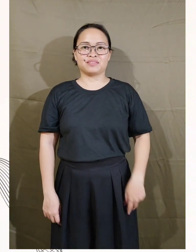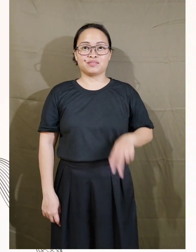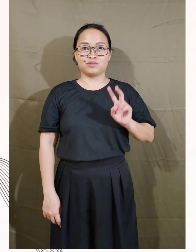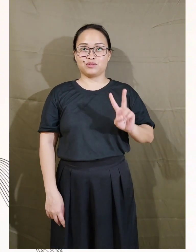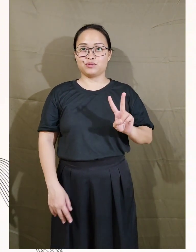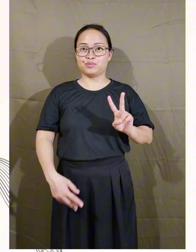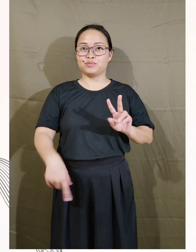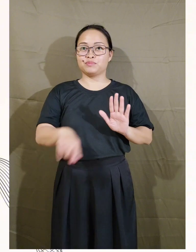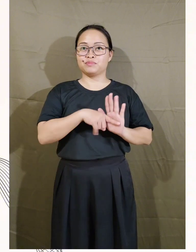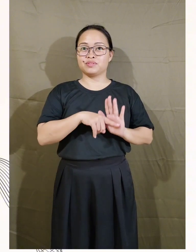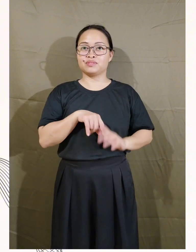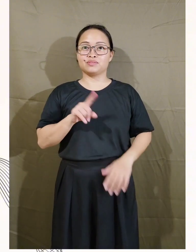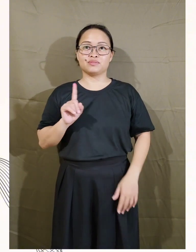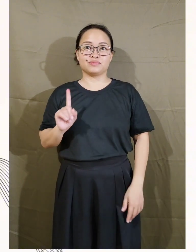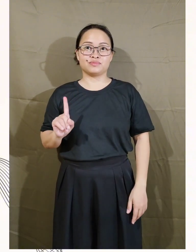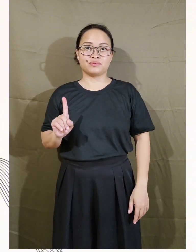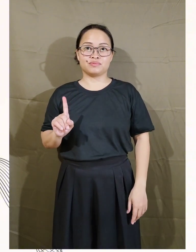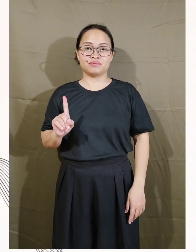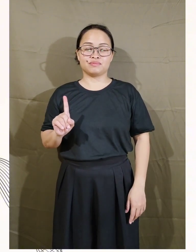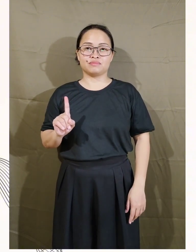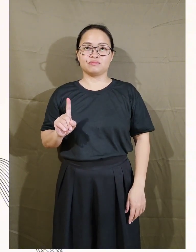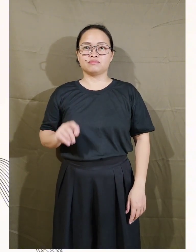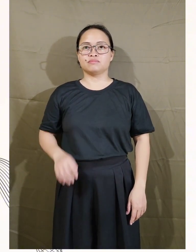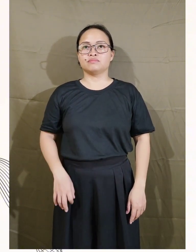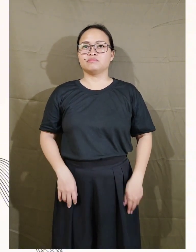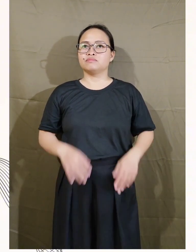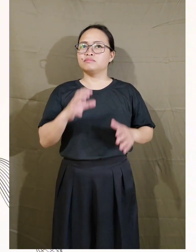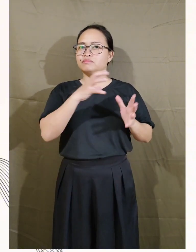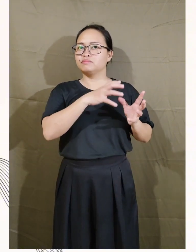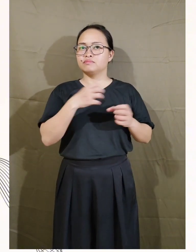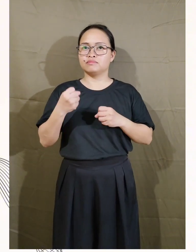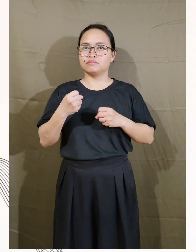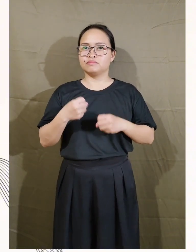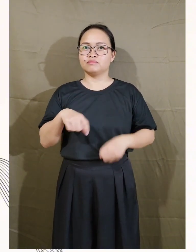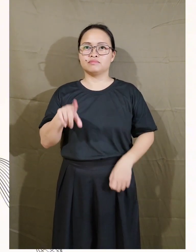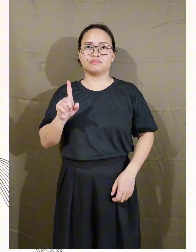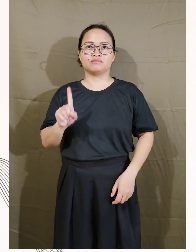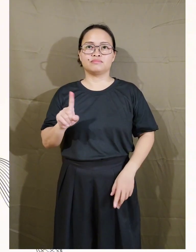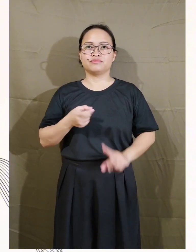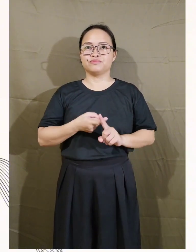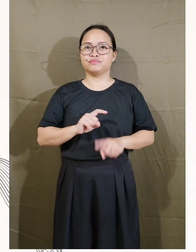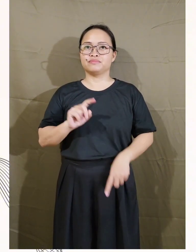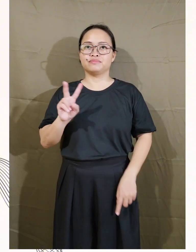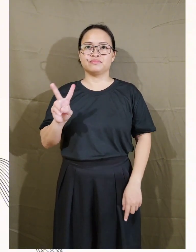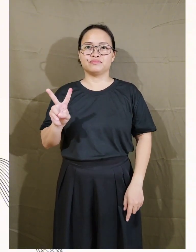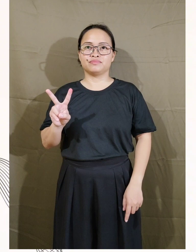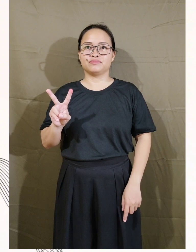2 minus 1, let's take away 1 from 2.